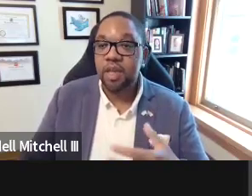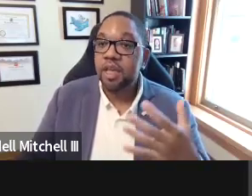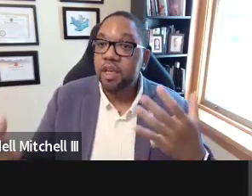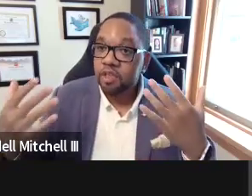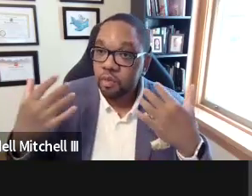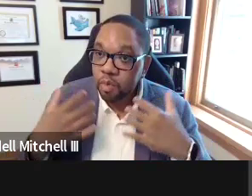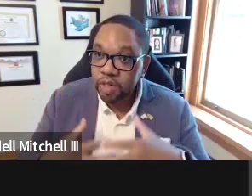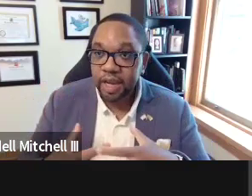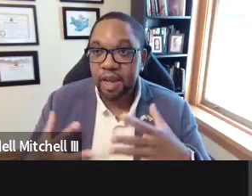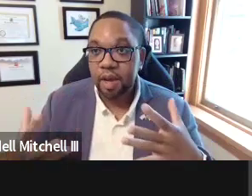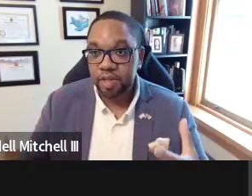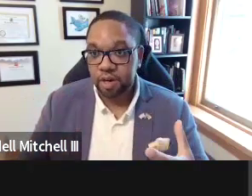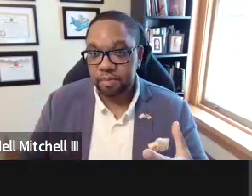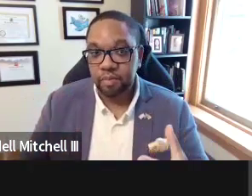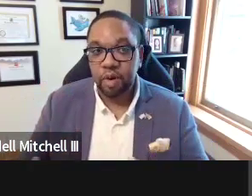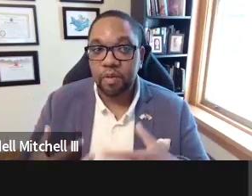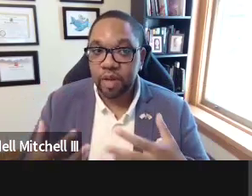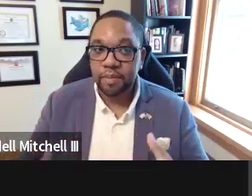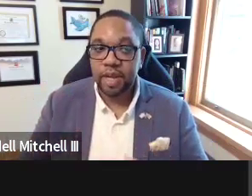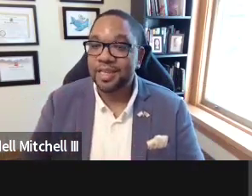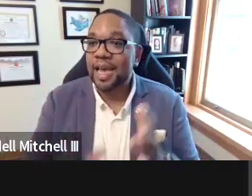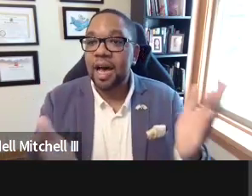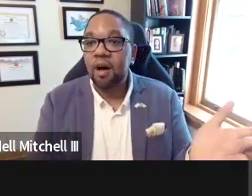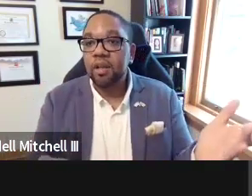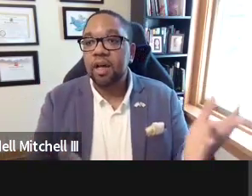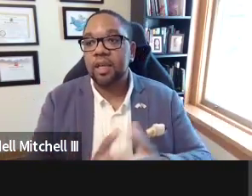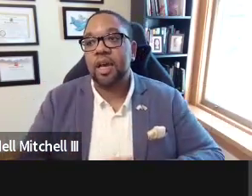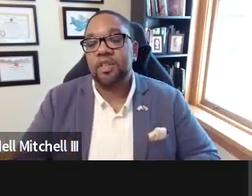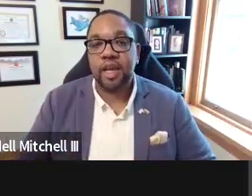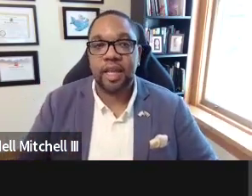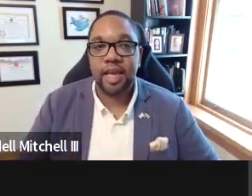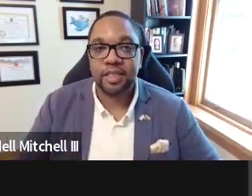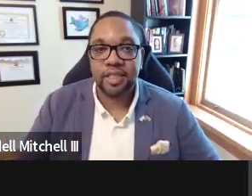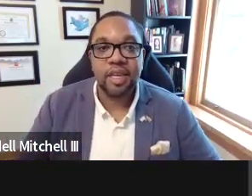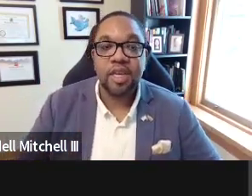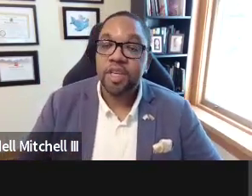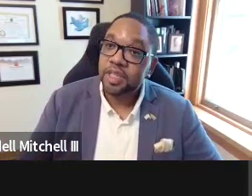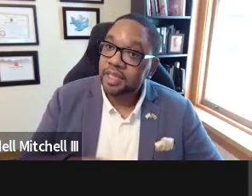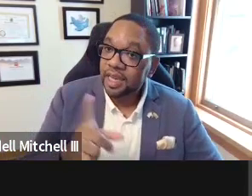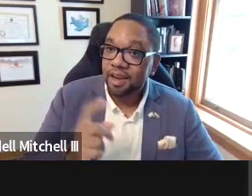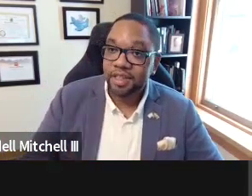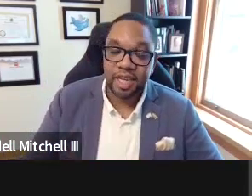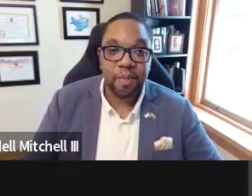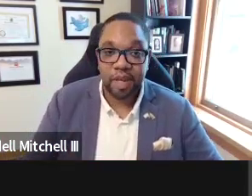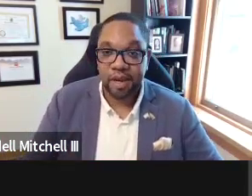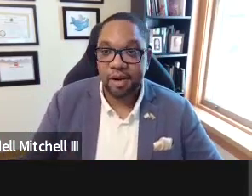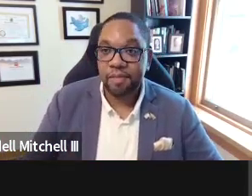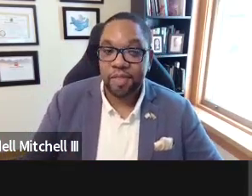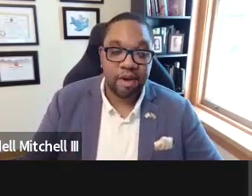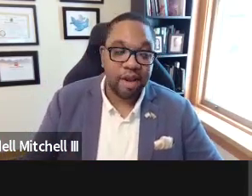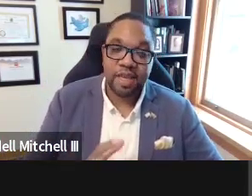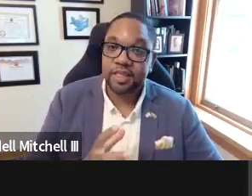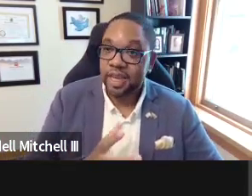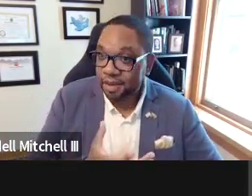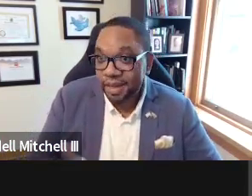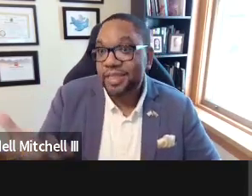term. So when we're talking about term, what we really mean is how long the contract lasts. So you see in our example here,